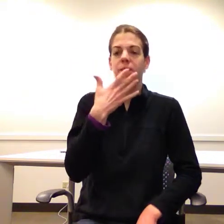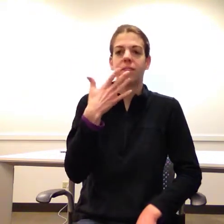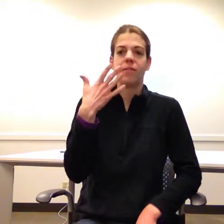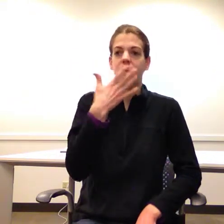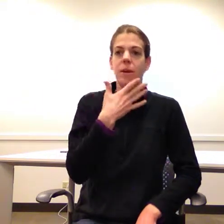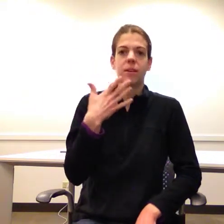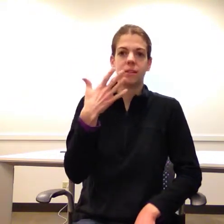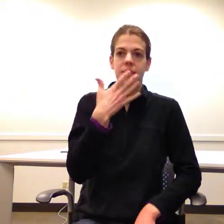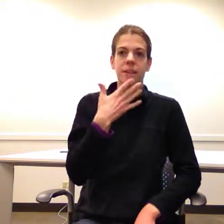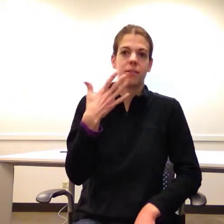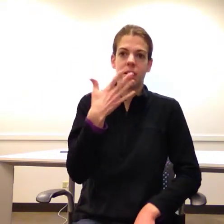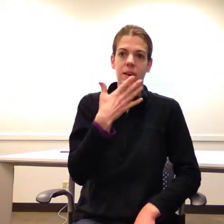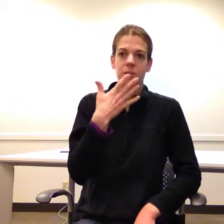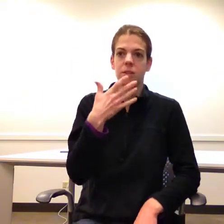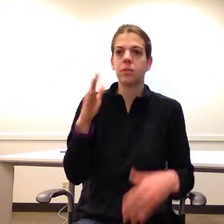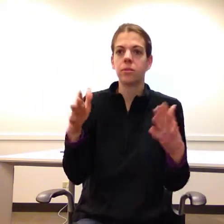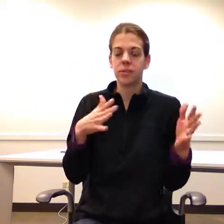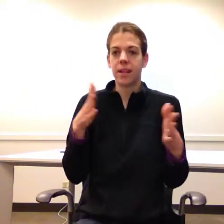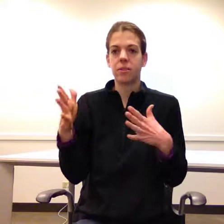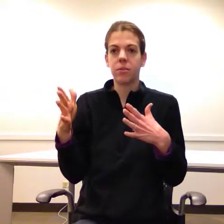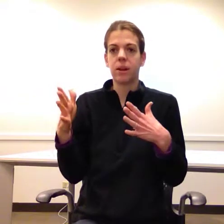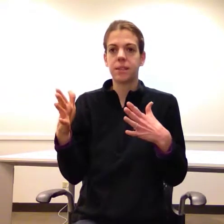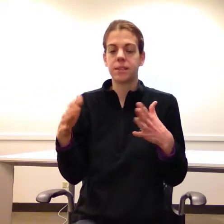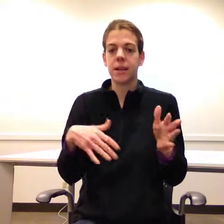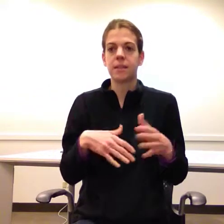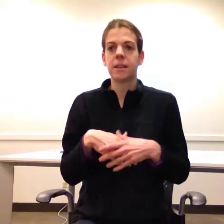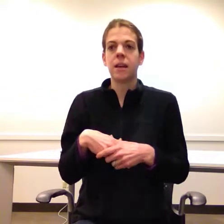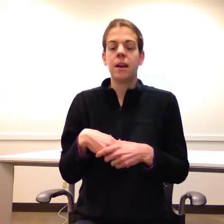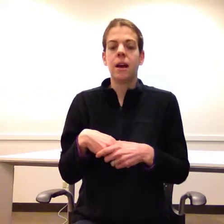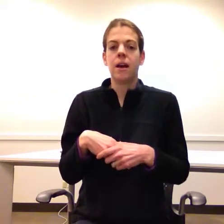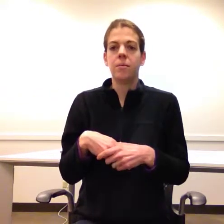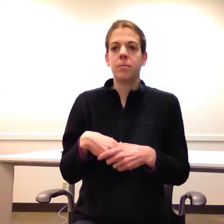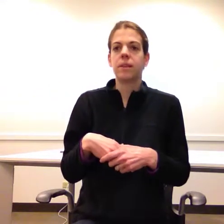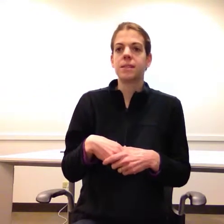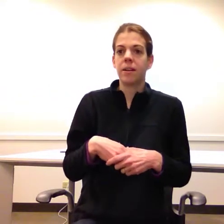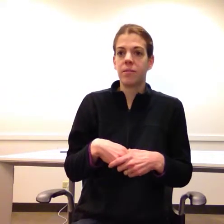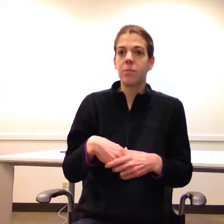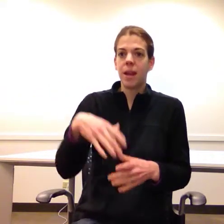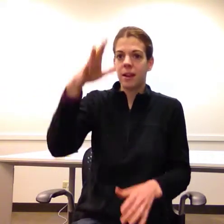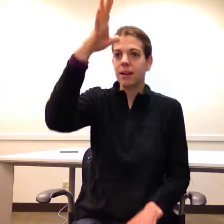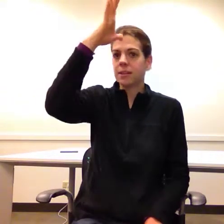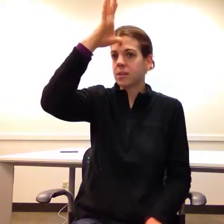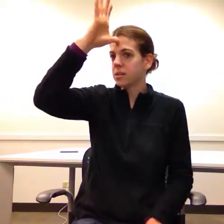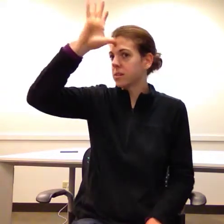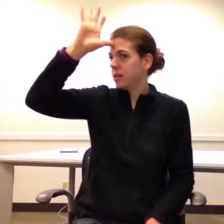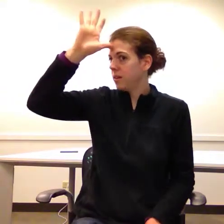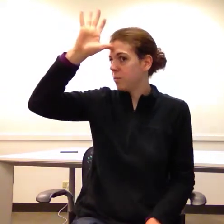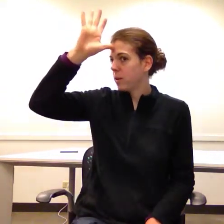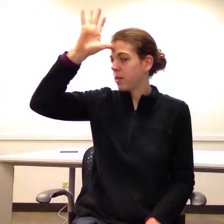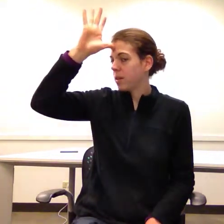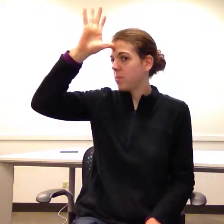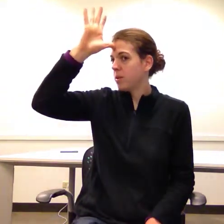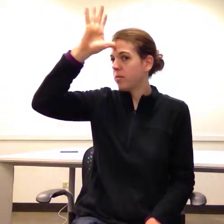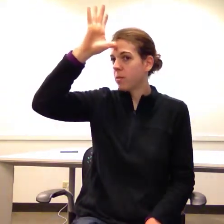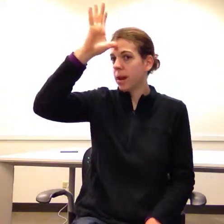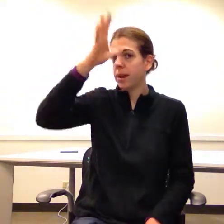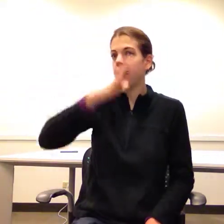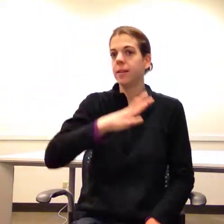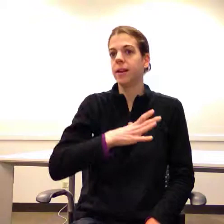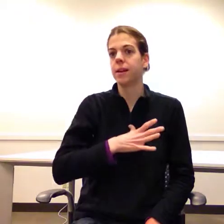it's a female, it's down here. So you'll notice that throughout the signs. The sign for man, it starts, you put your thumb on your forehead, and then it comes